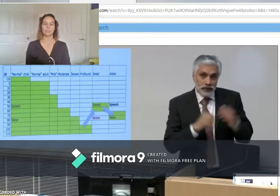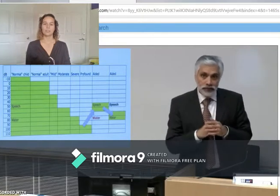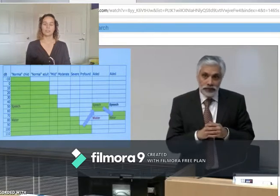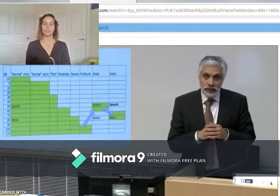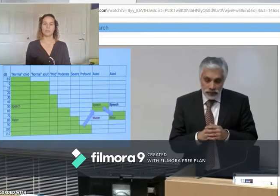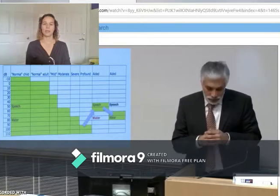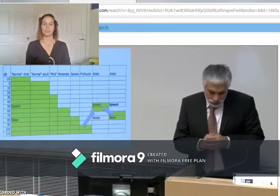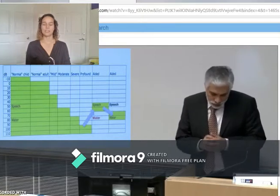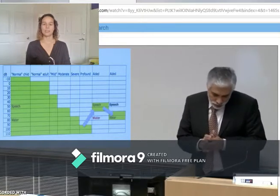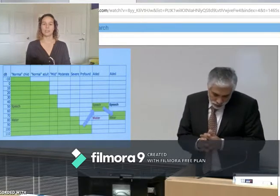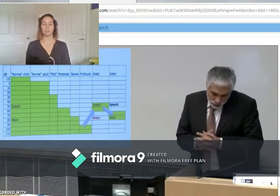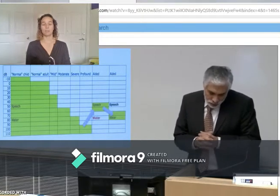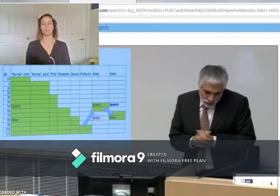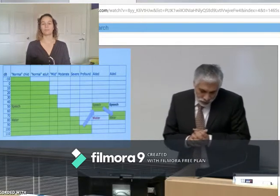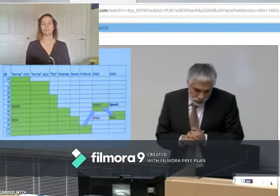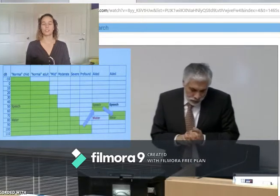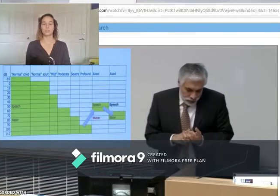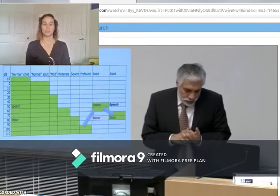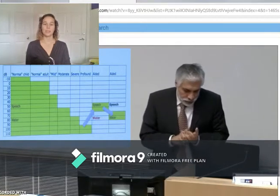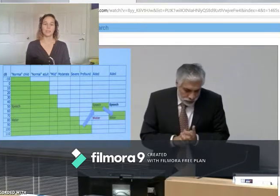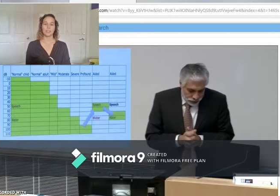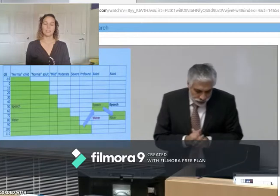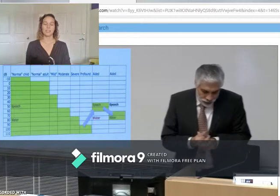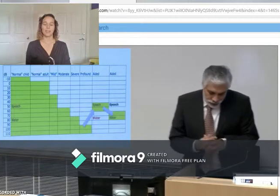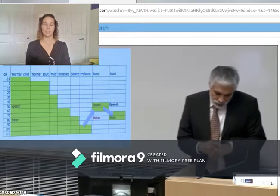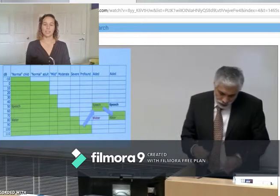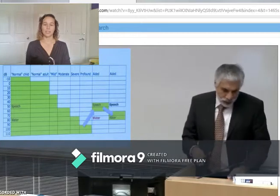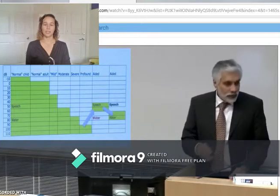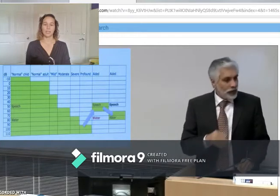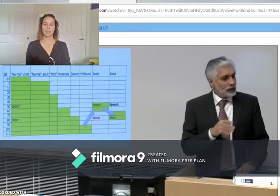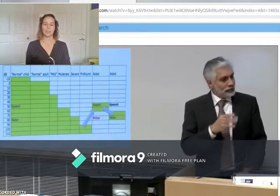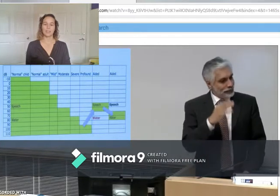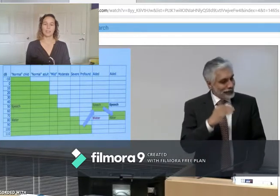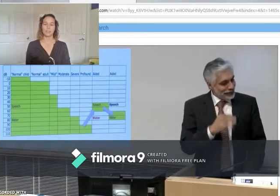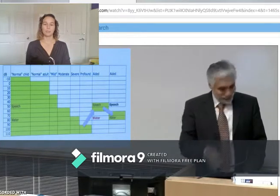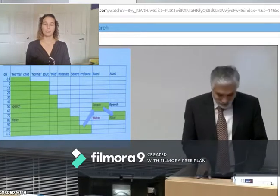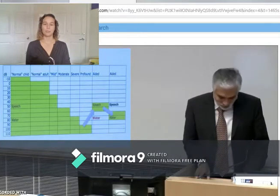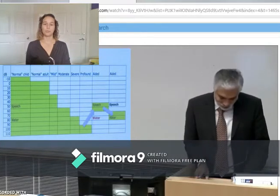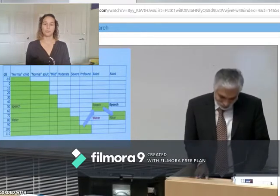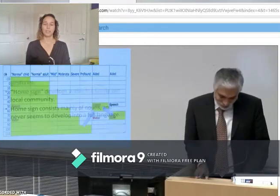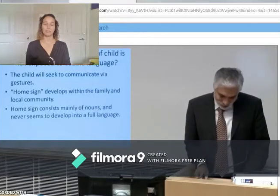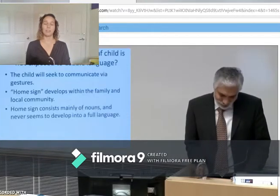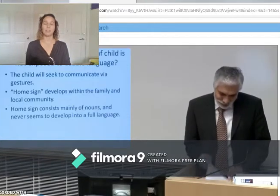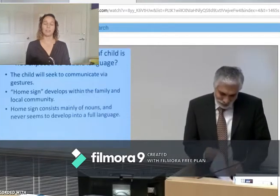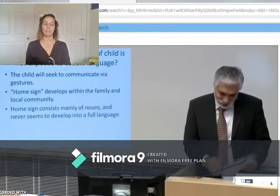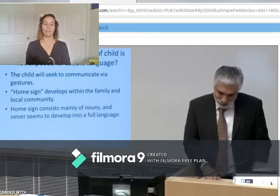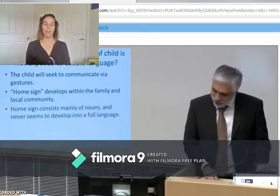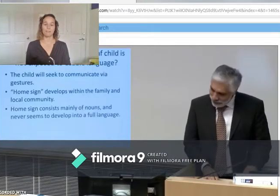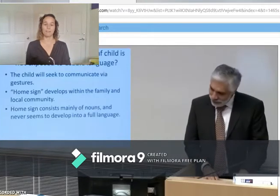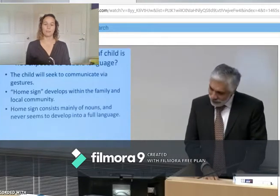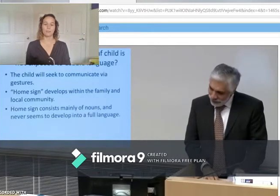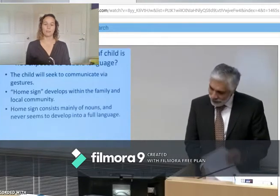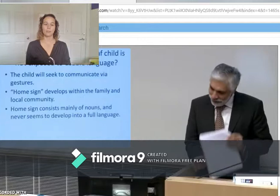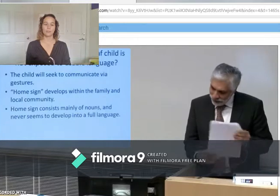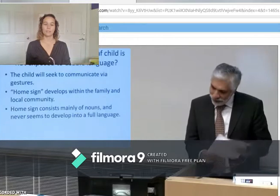That's just one of the benefits. Excuse me. That's an advantage that people who go deaf later in life